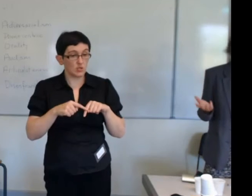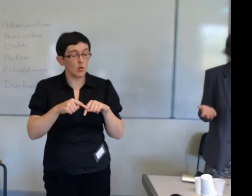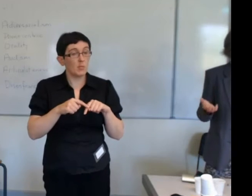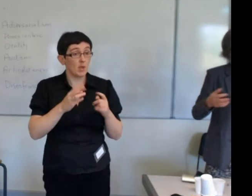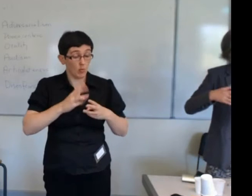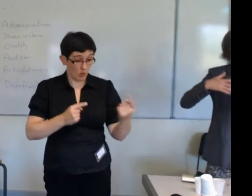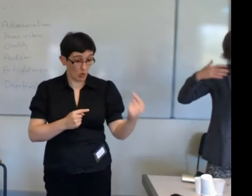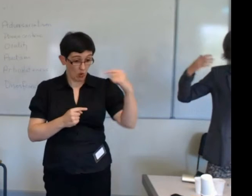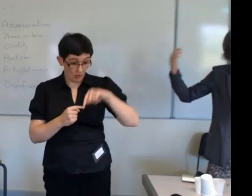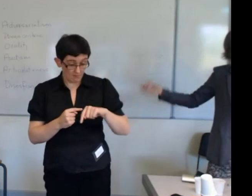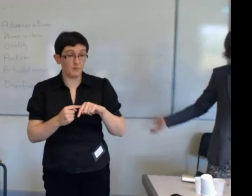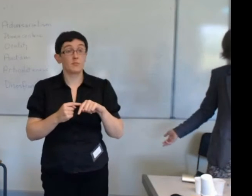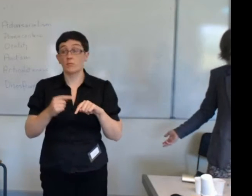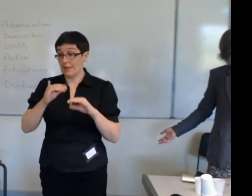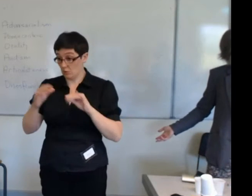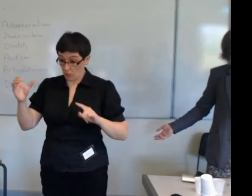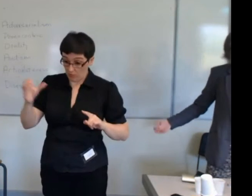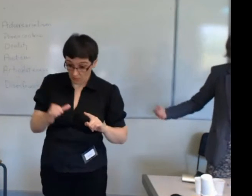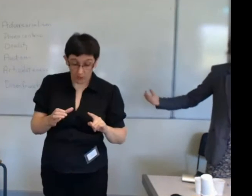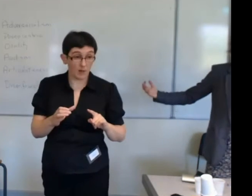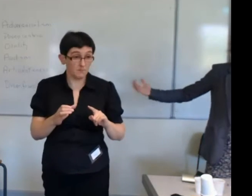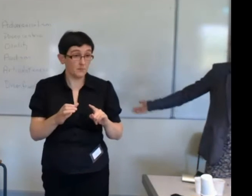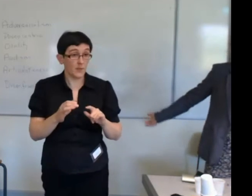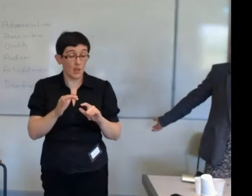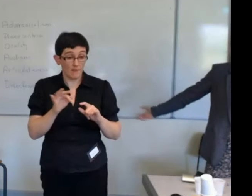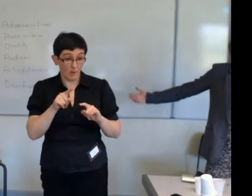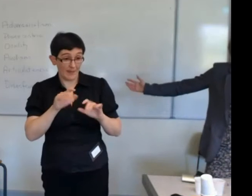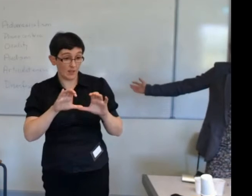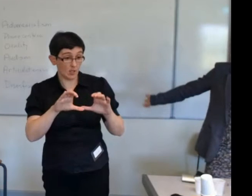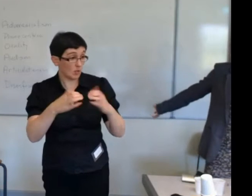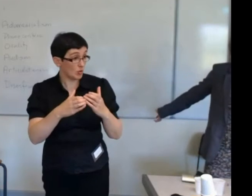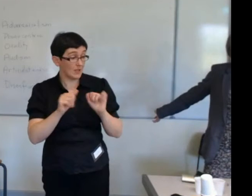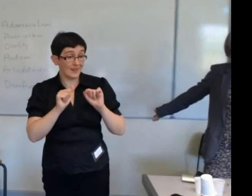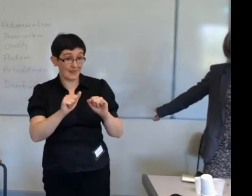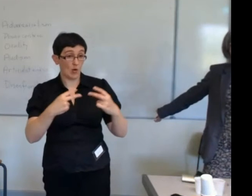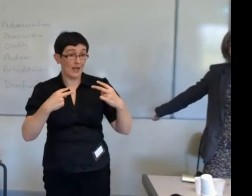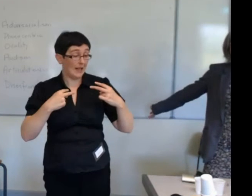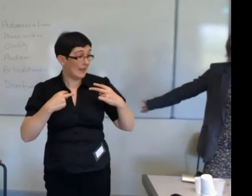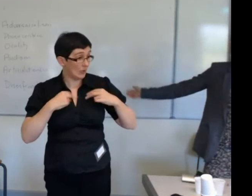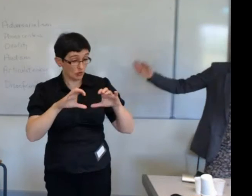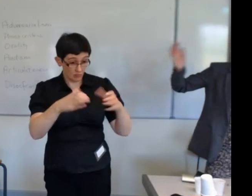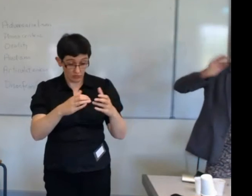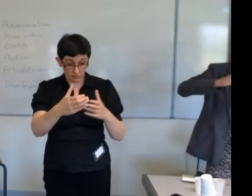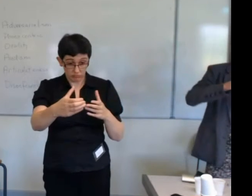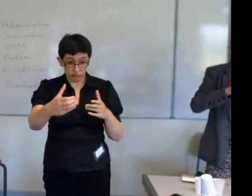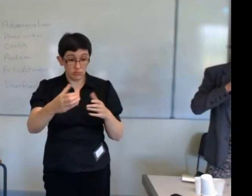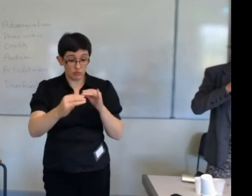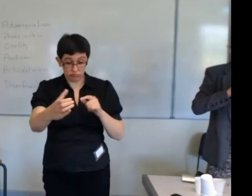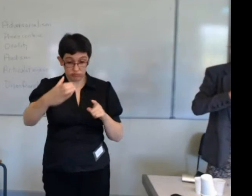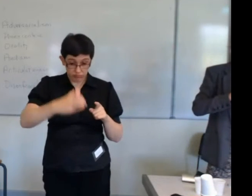in, we would have gotten an interpreter from her community, her language speaking community, and she'd come in and we'd let her know who it